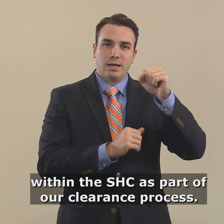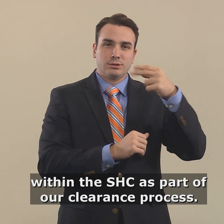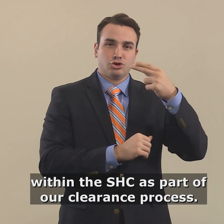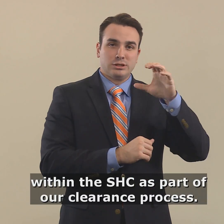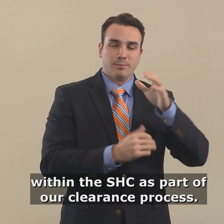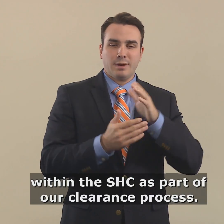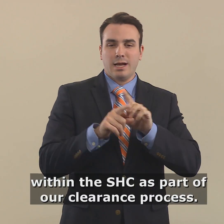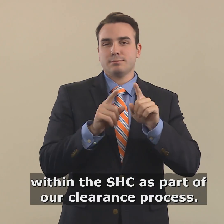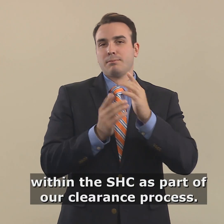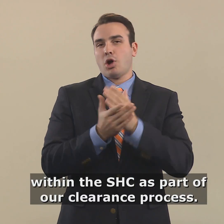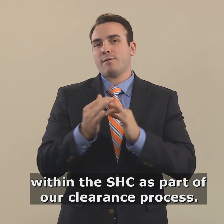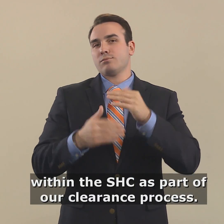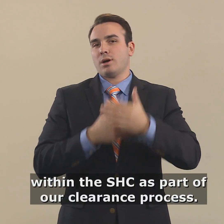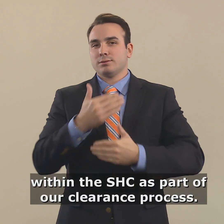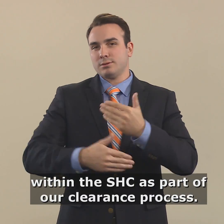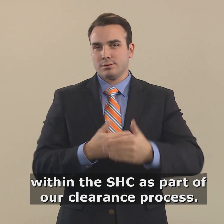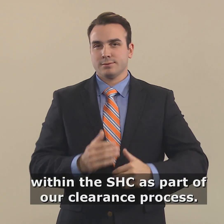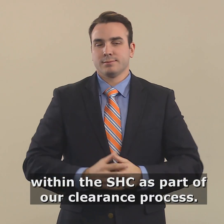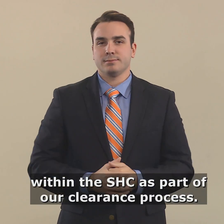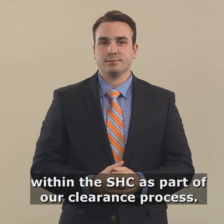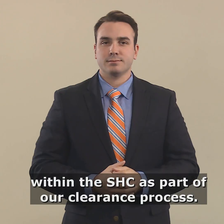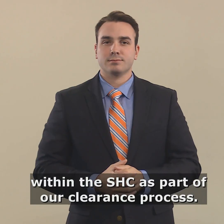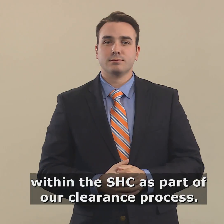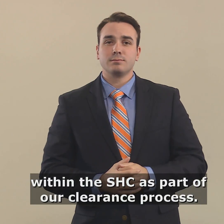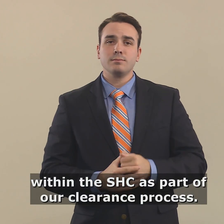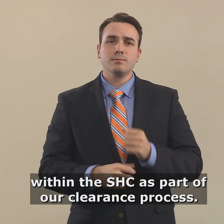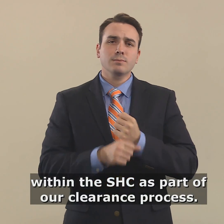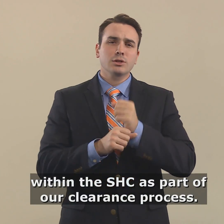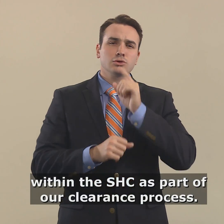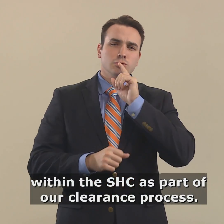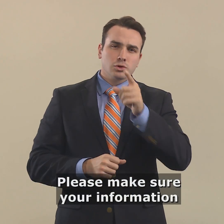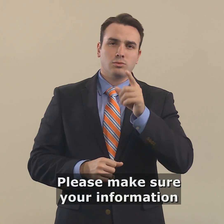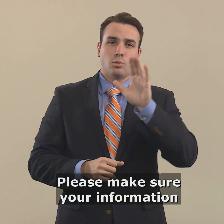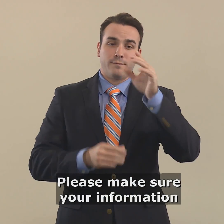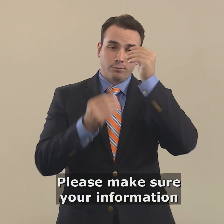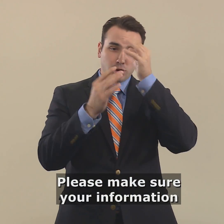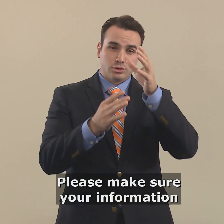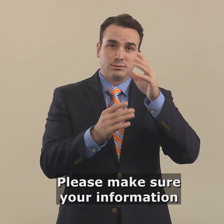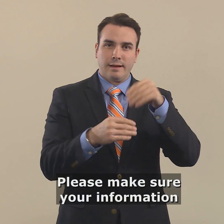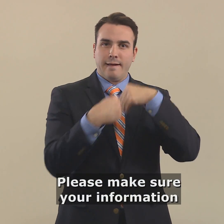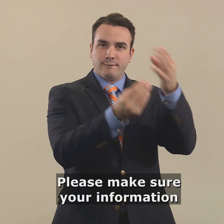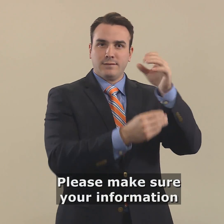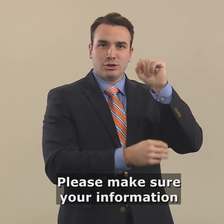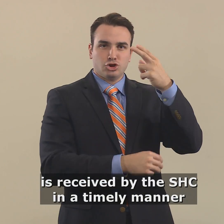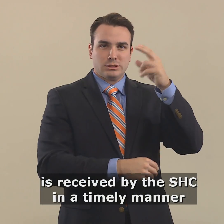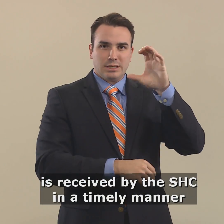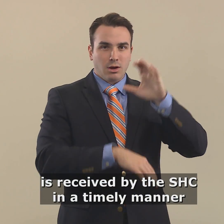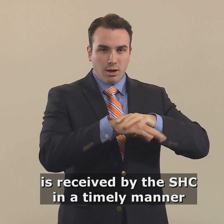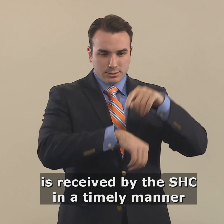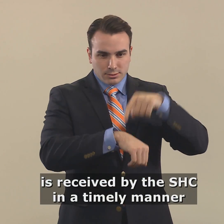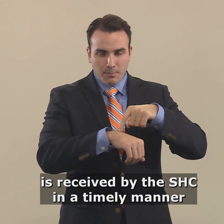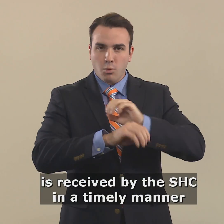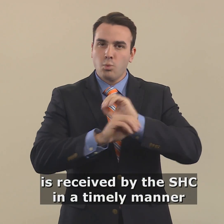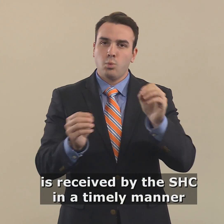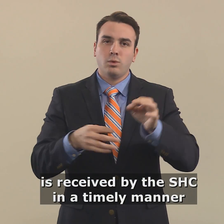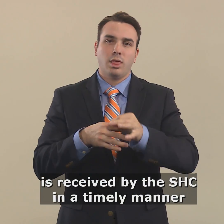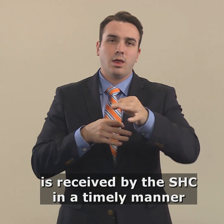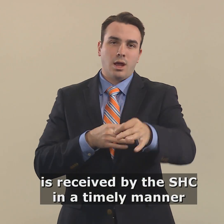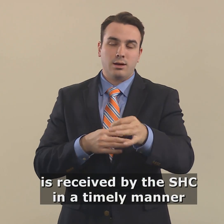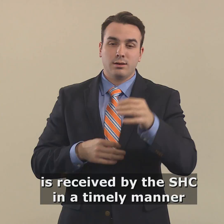within the SHC as part of our clearance process. Please make sure your information is received by the SHC in a timely